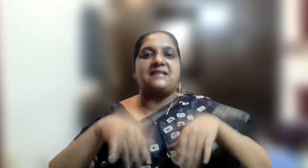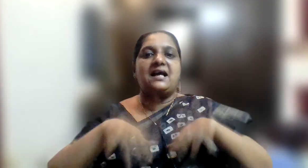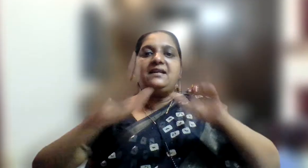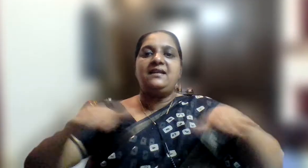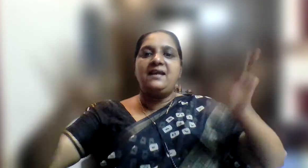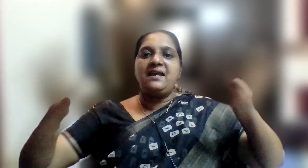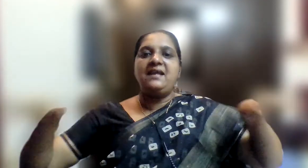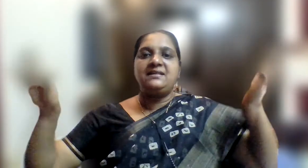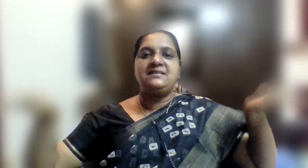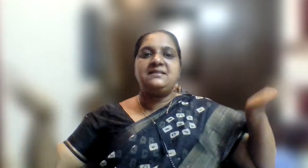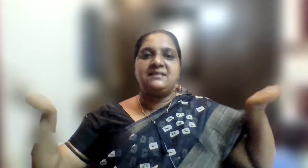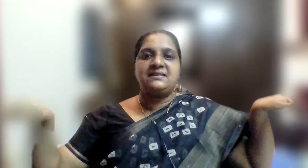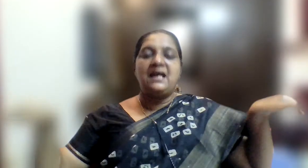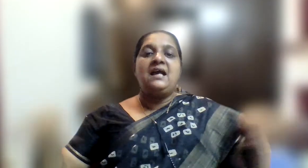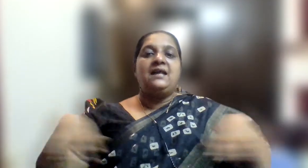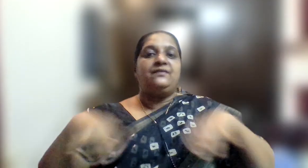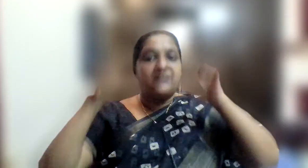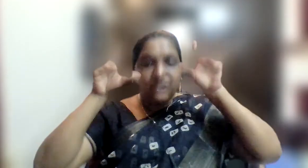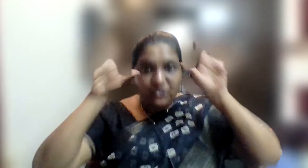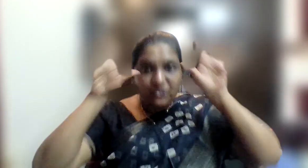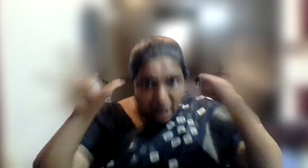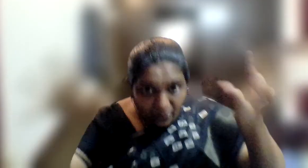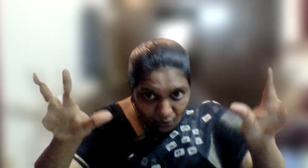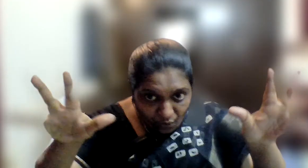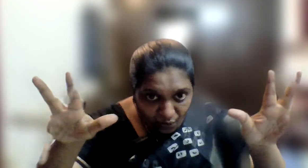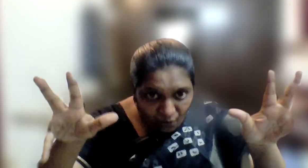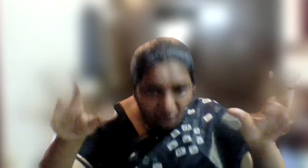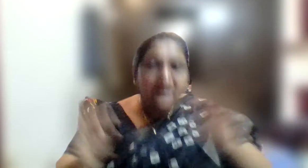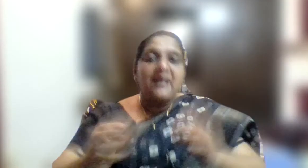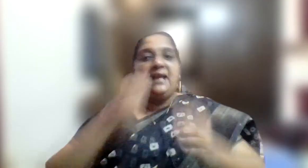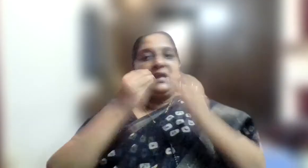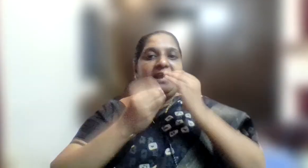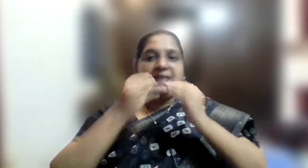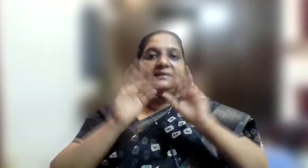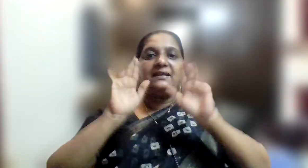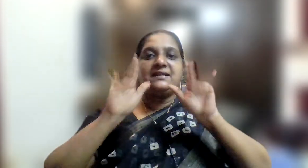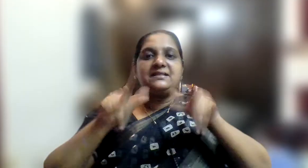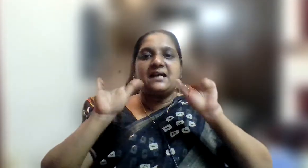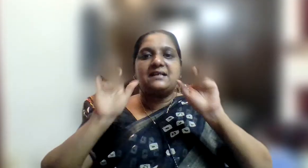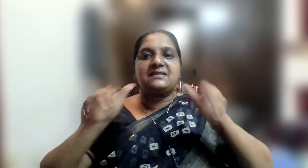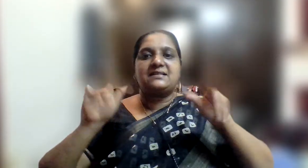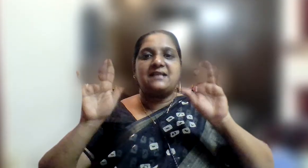and hens. The jackal ate the ducks